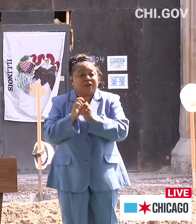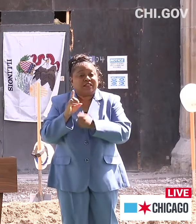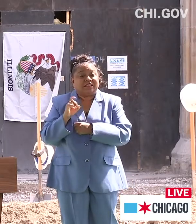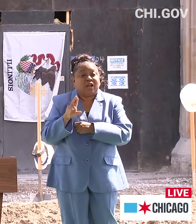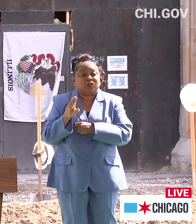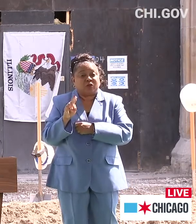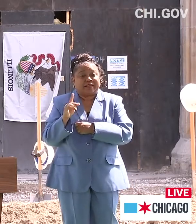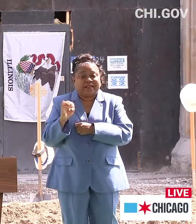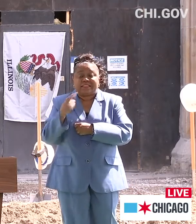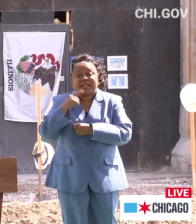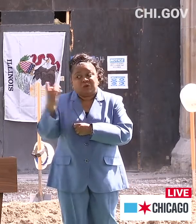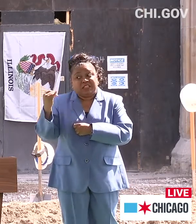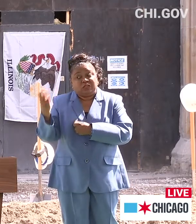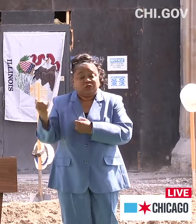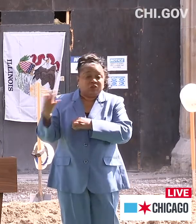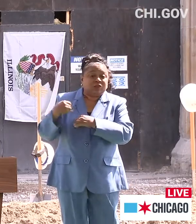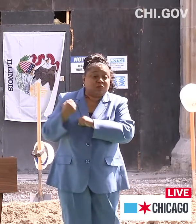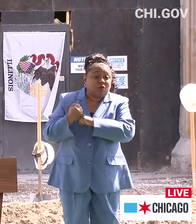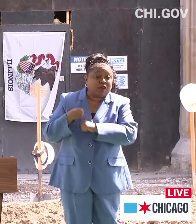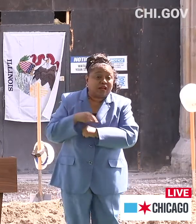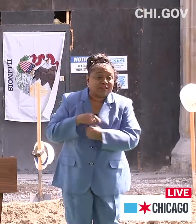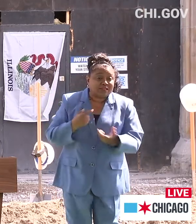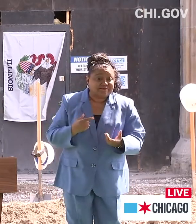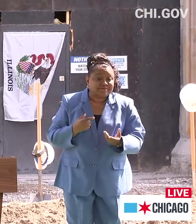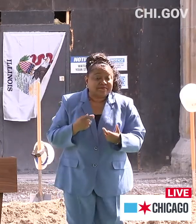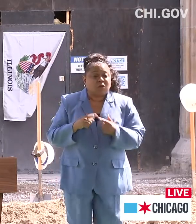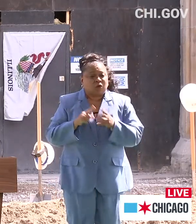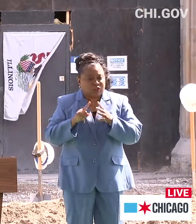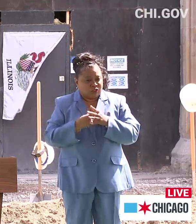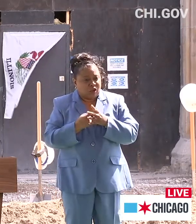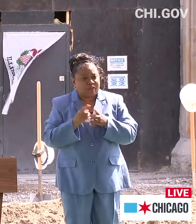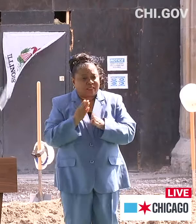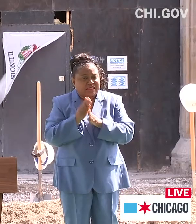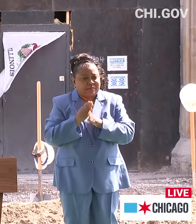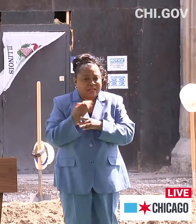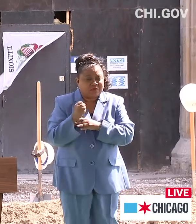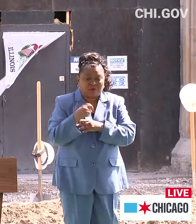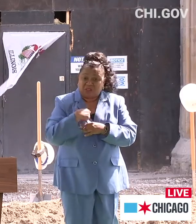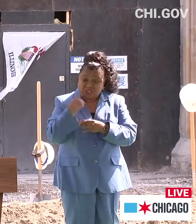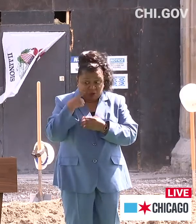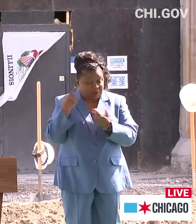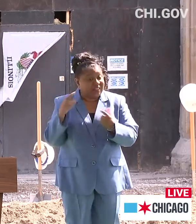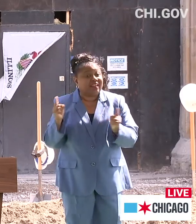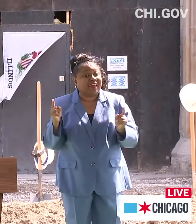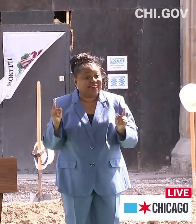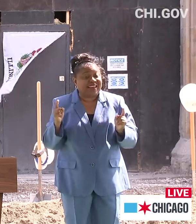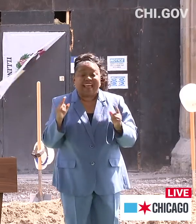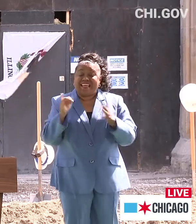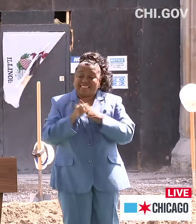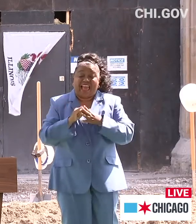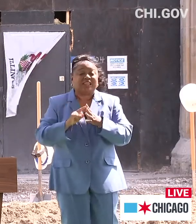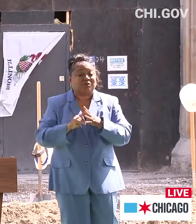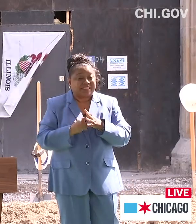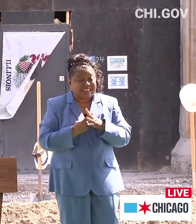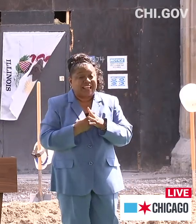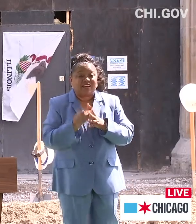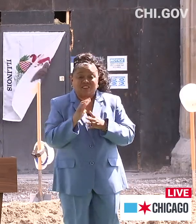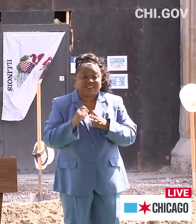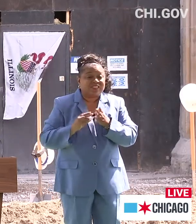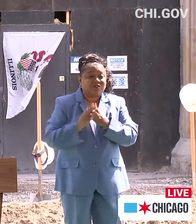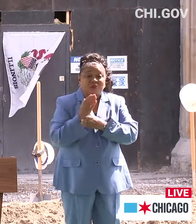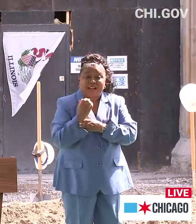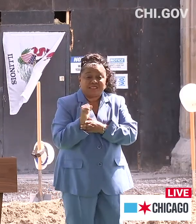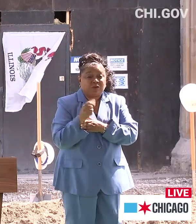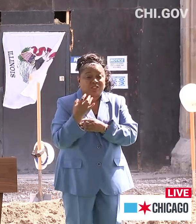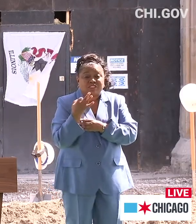Luther King and said, "We need you to support us. We're going to start this bus boycott." And you know he did. And that was the beginning of the civil rights